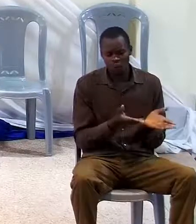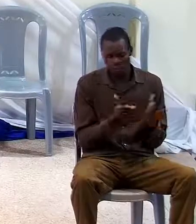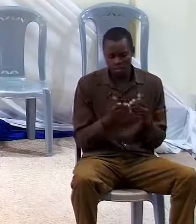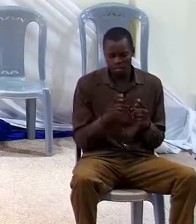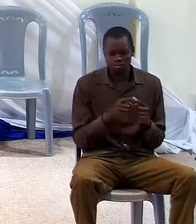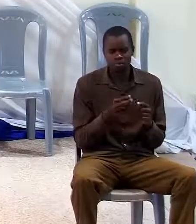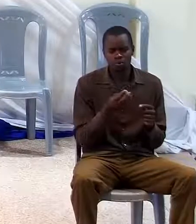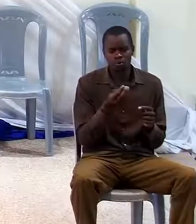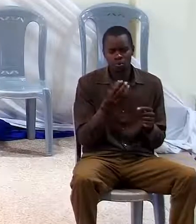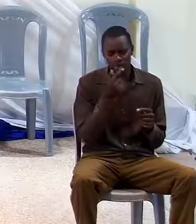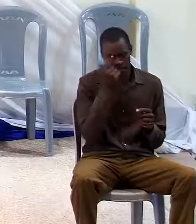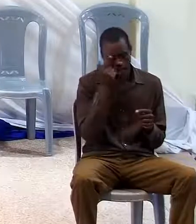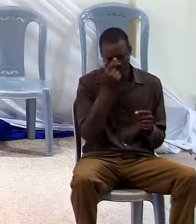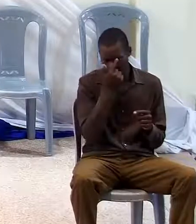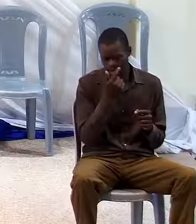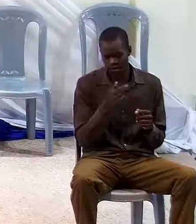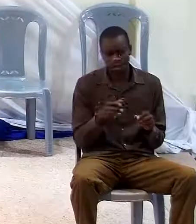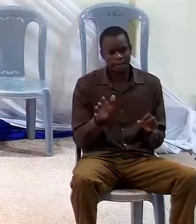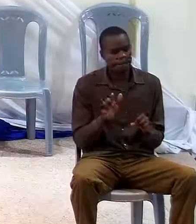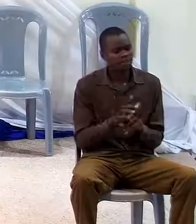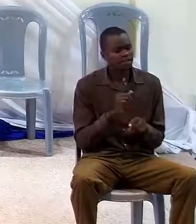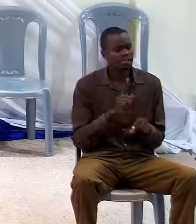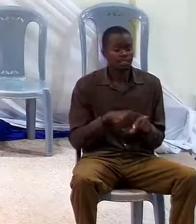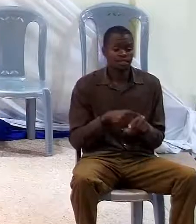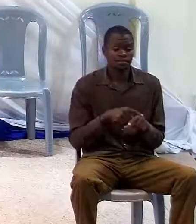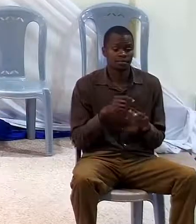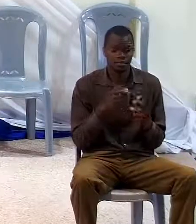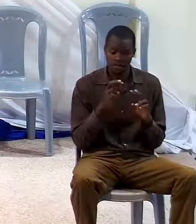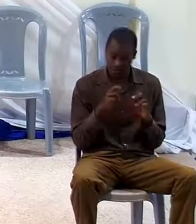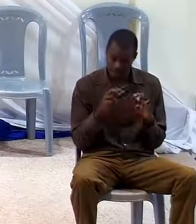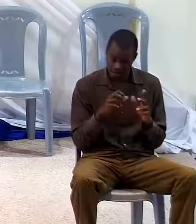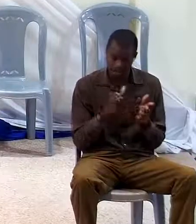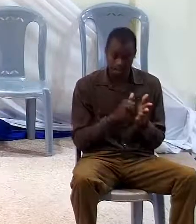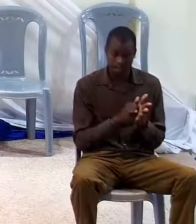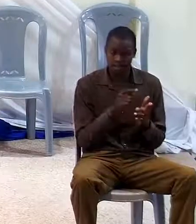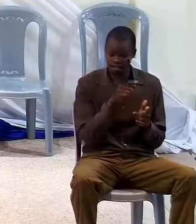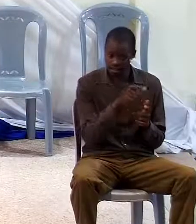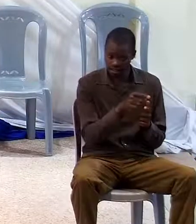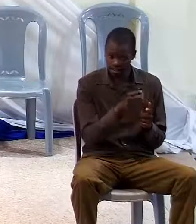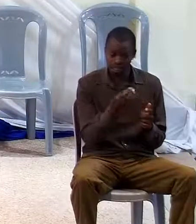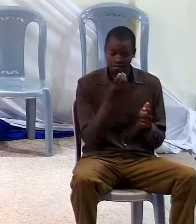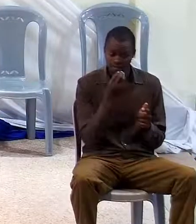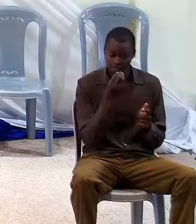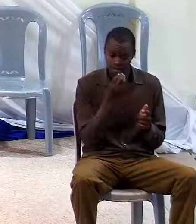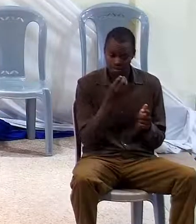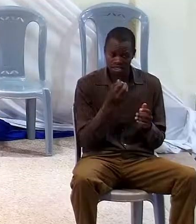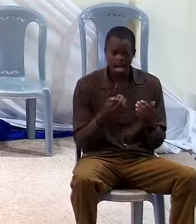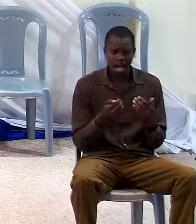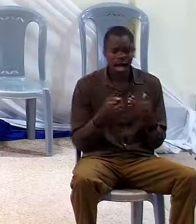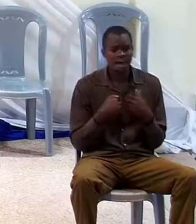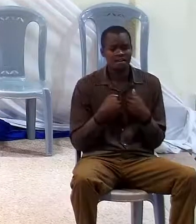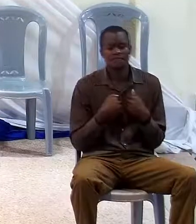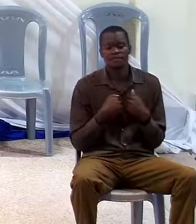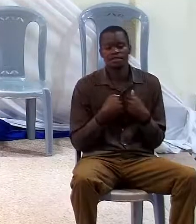time, you will find that this food, it contains some sort of bad